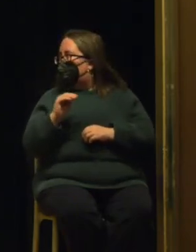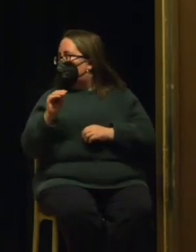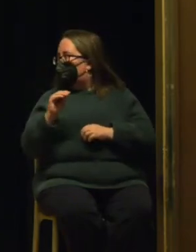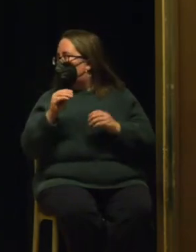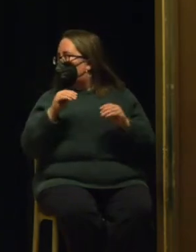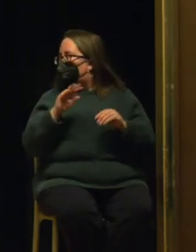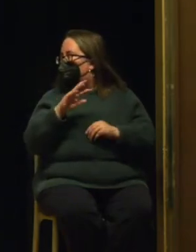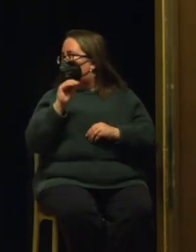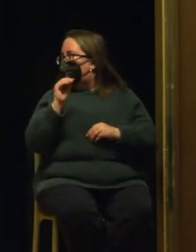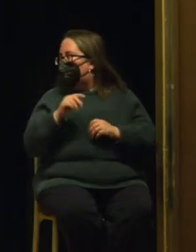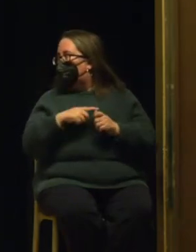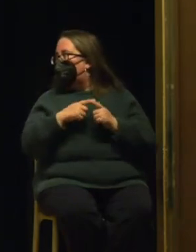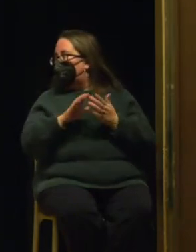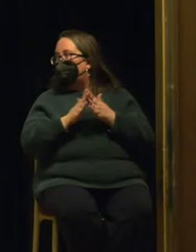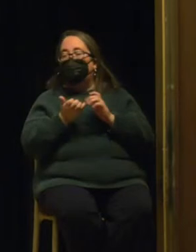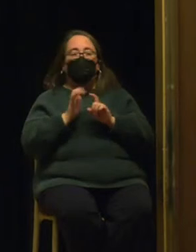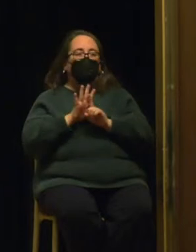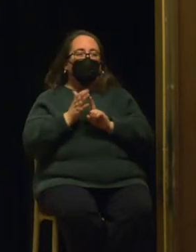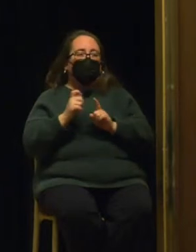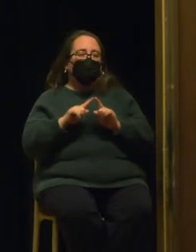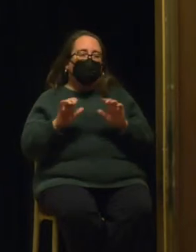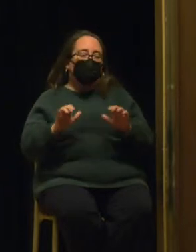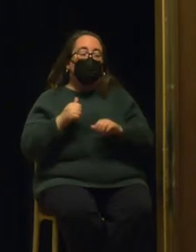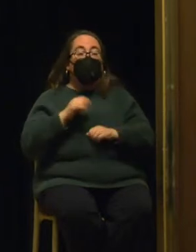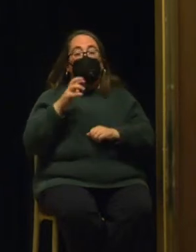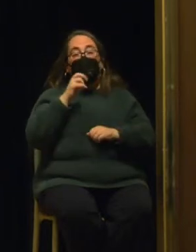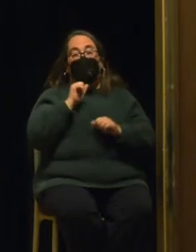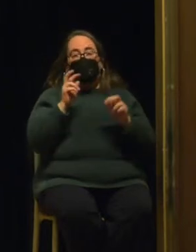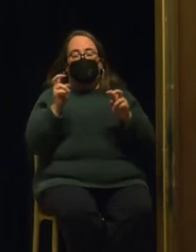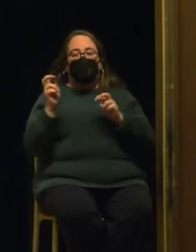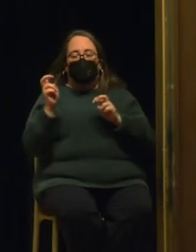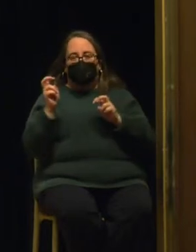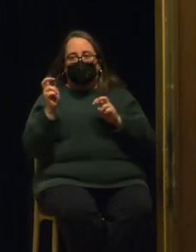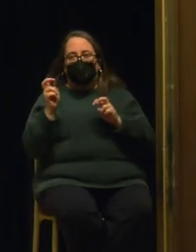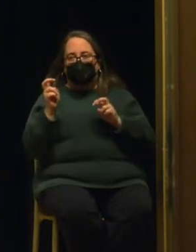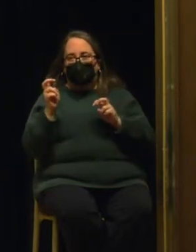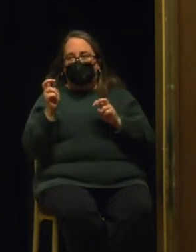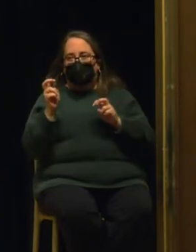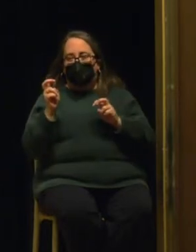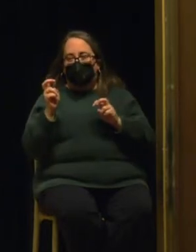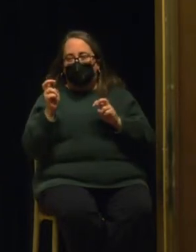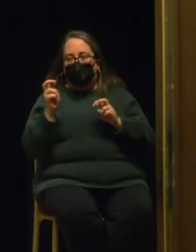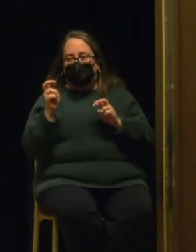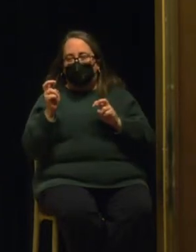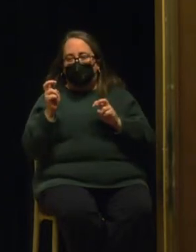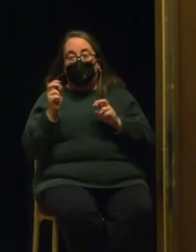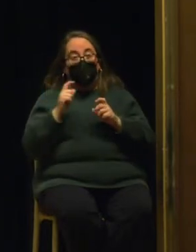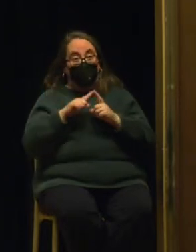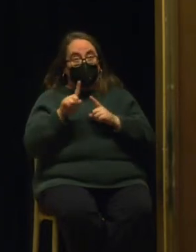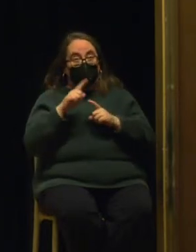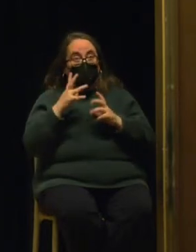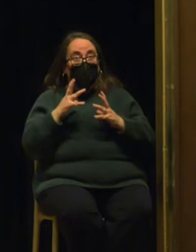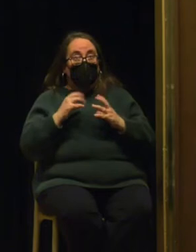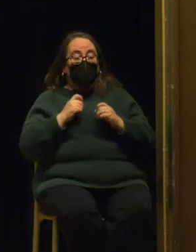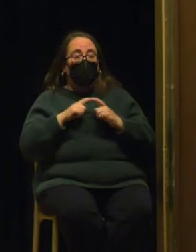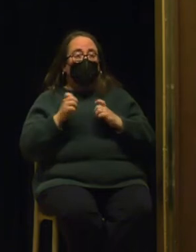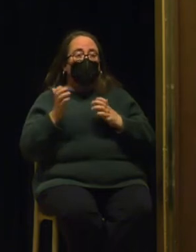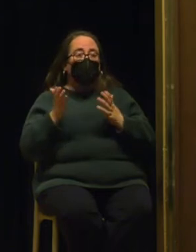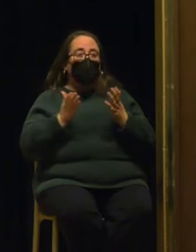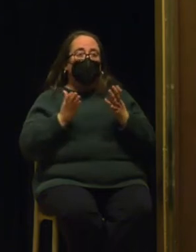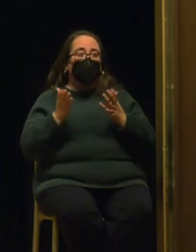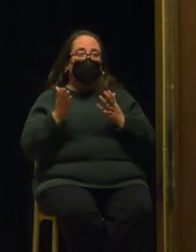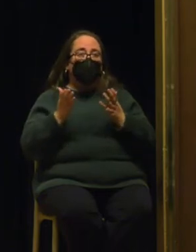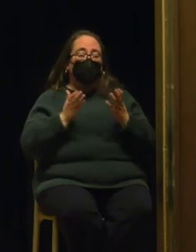50%, and it became a popular thing to do. And I guess the issue was, you know, do you have to have black ownership to serve